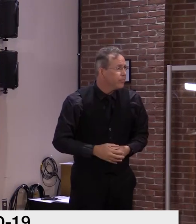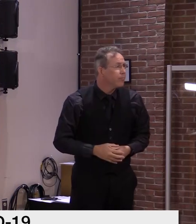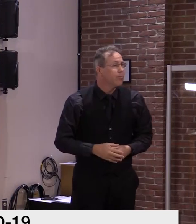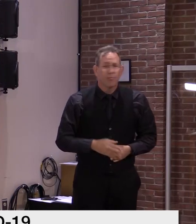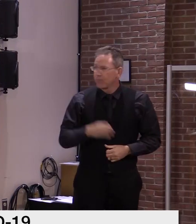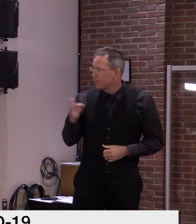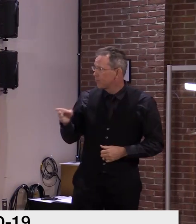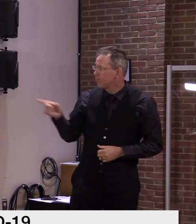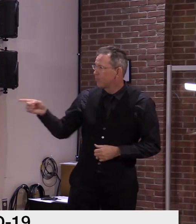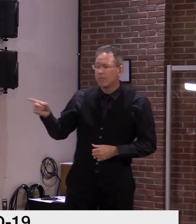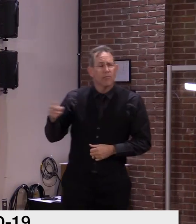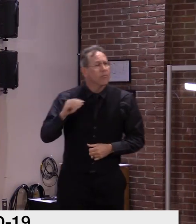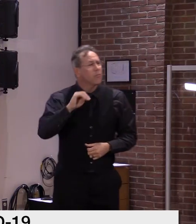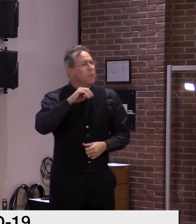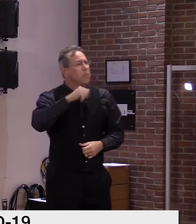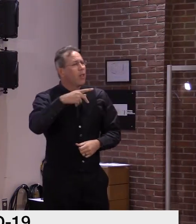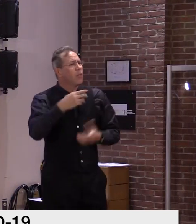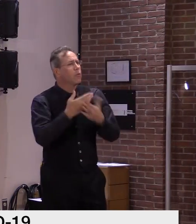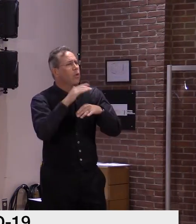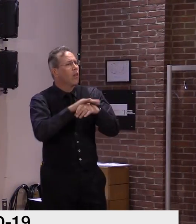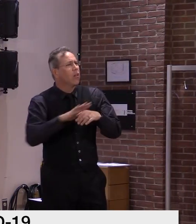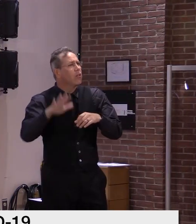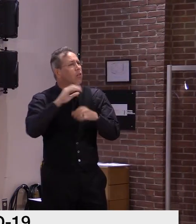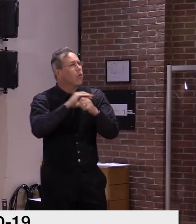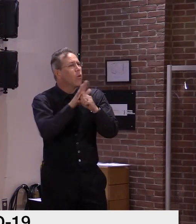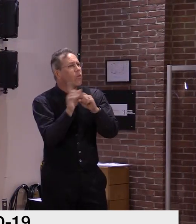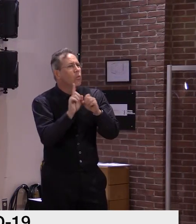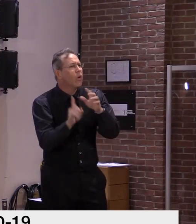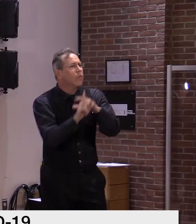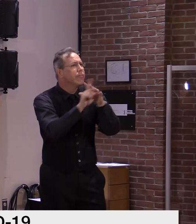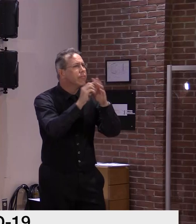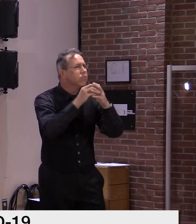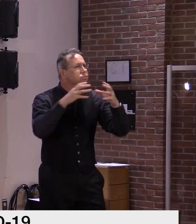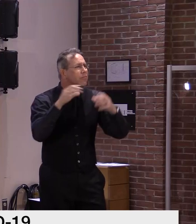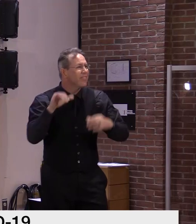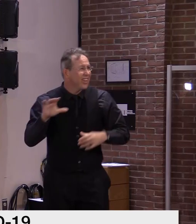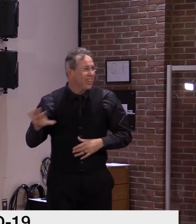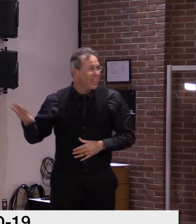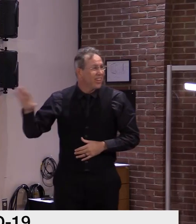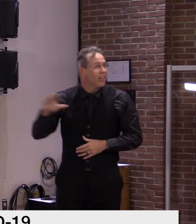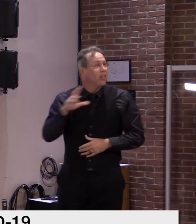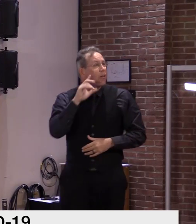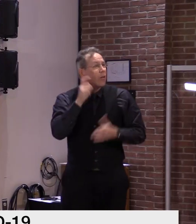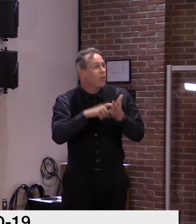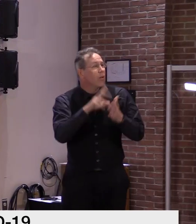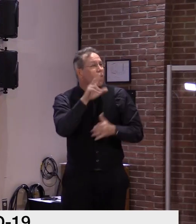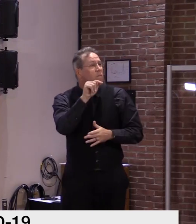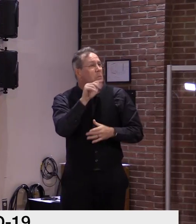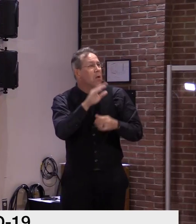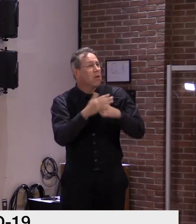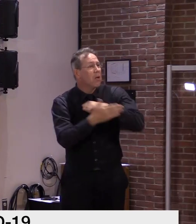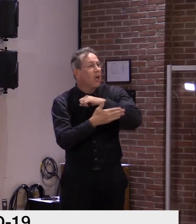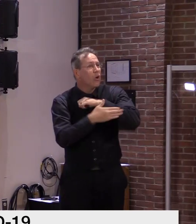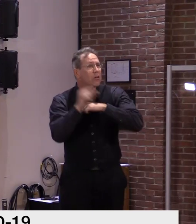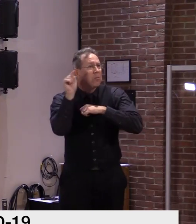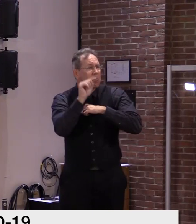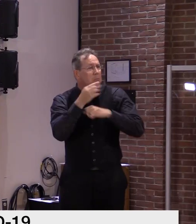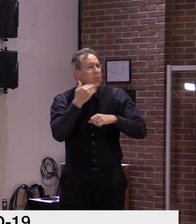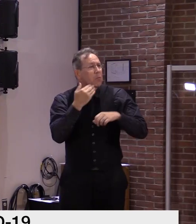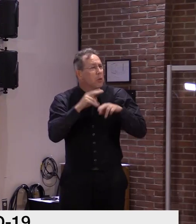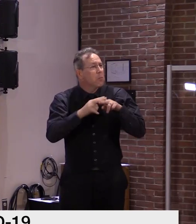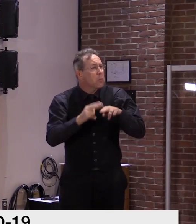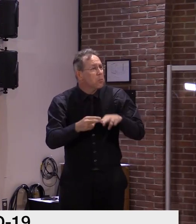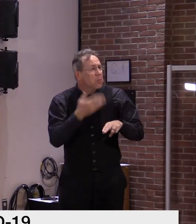with a slight increase in Franklin and a little bit larger increase in Orleans. But across the board, pretty steady